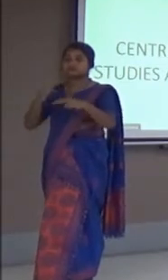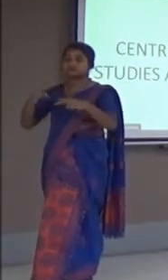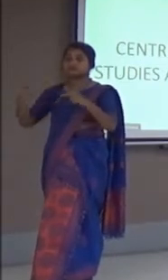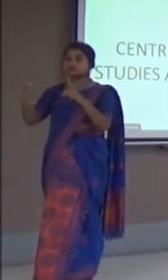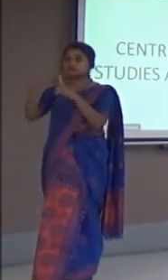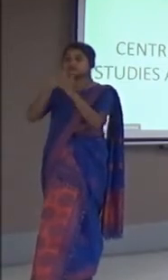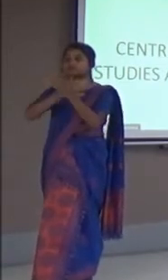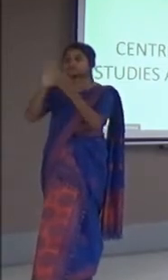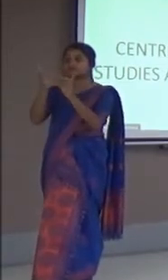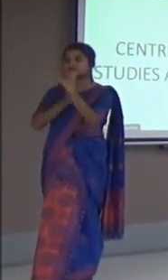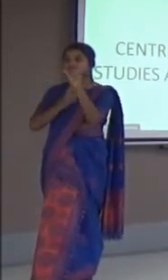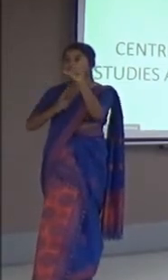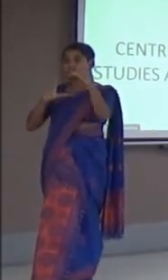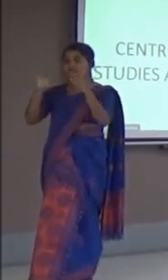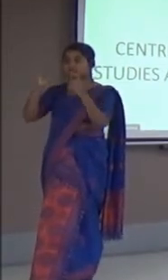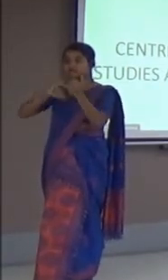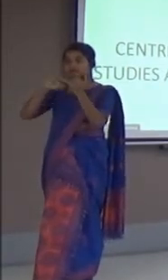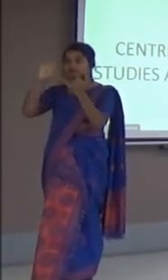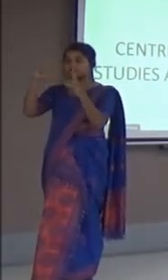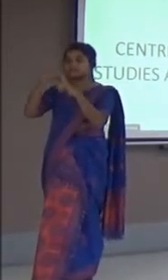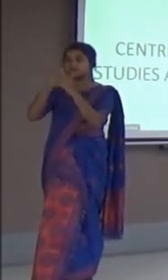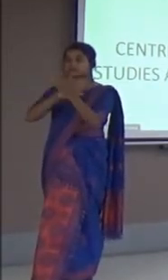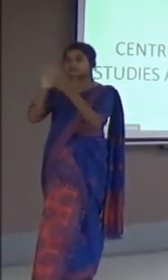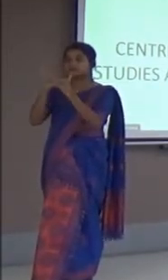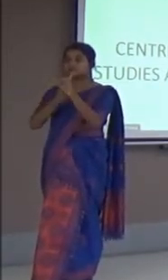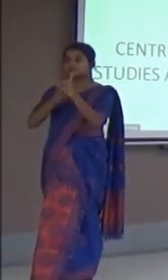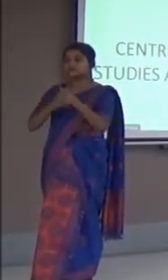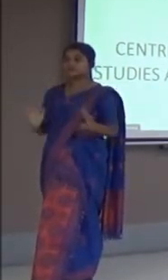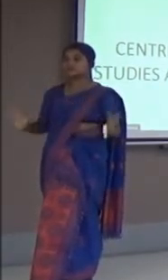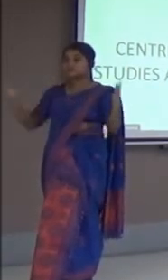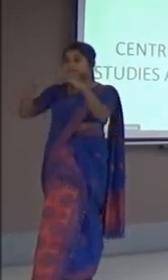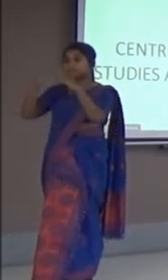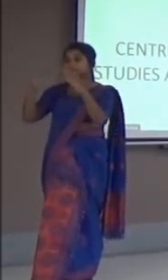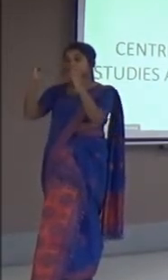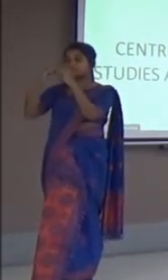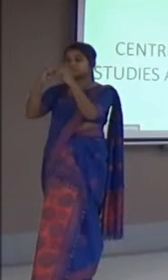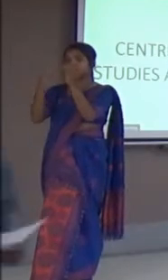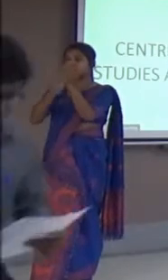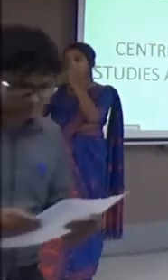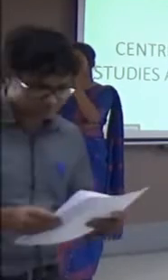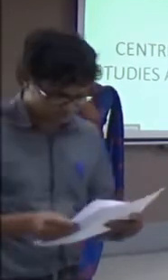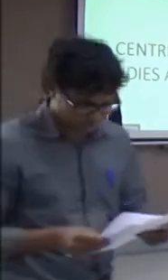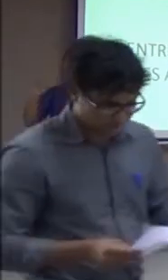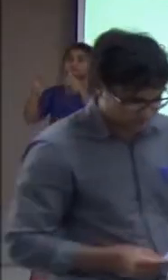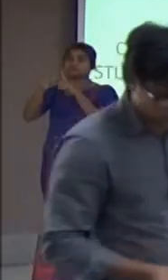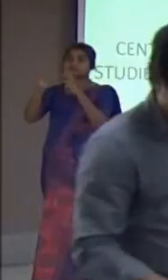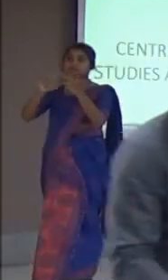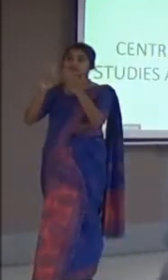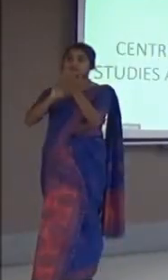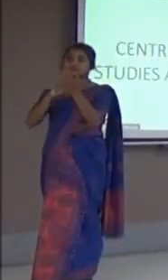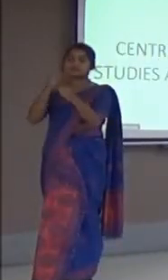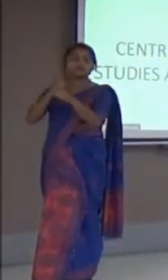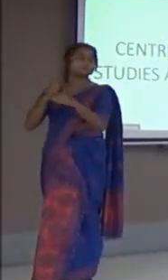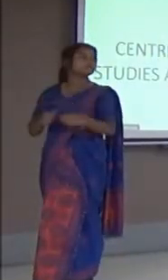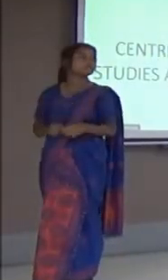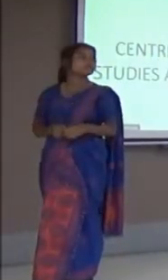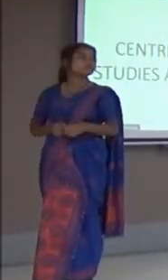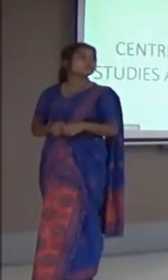but also experientially in building a center which will not only build research culture,